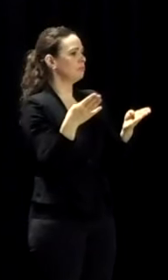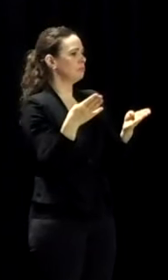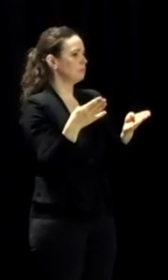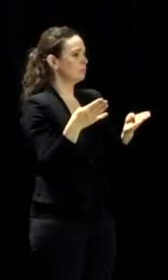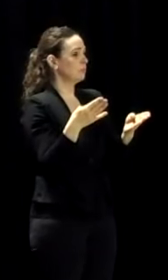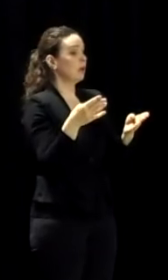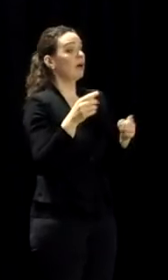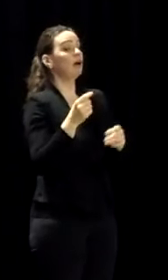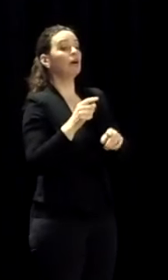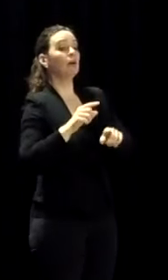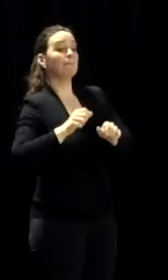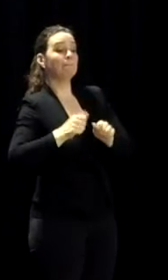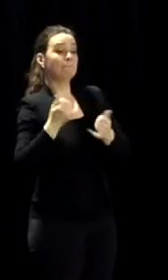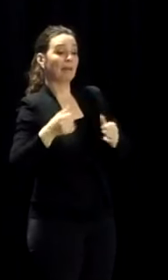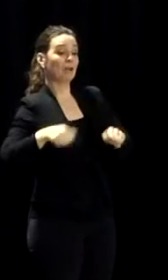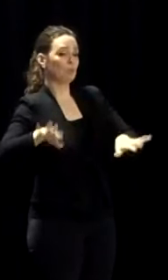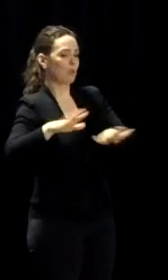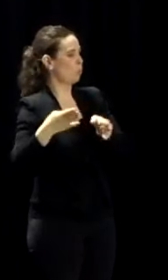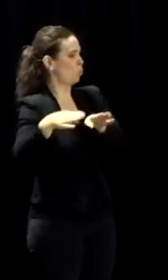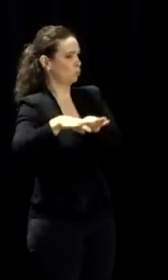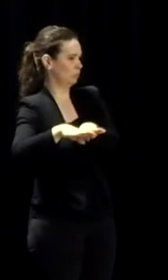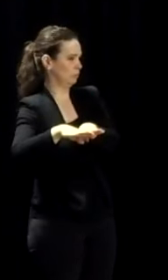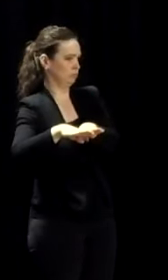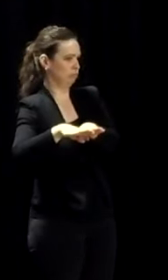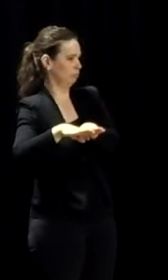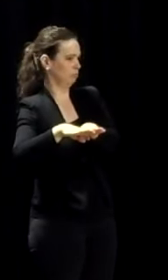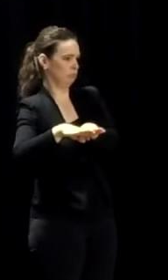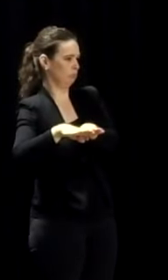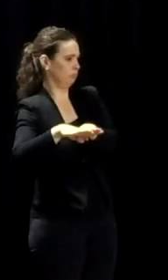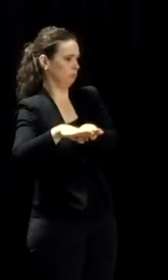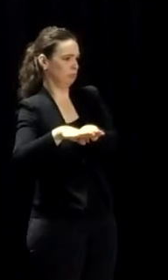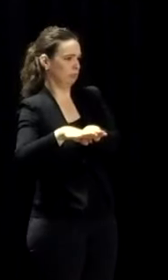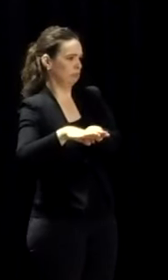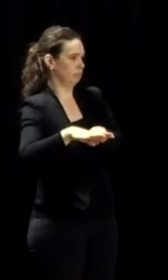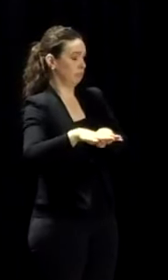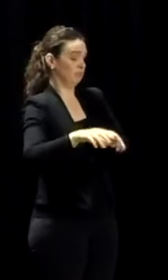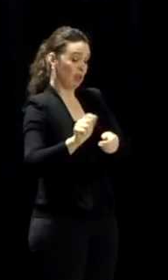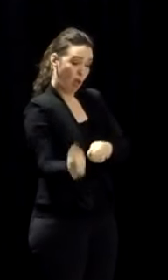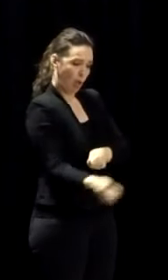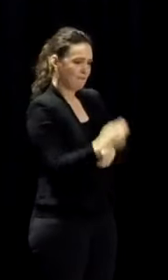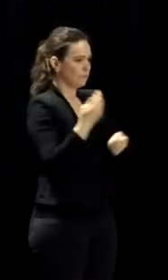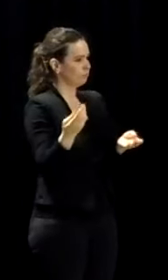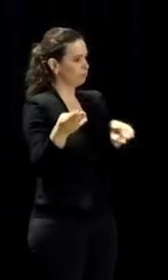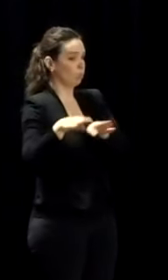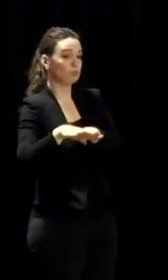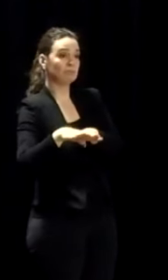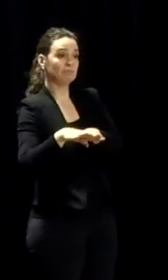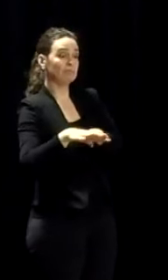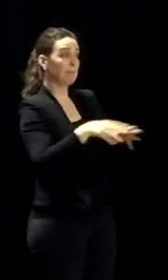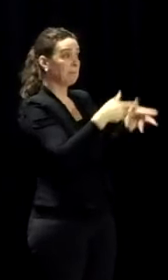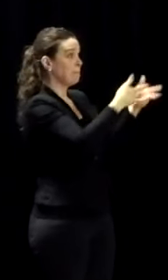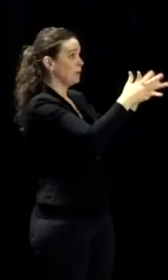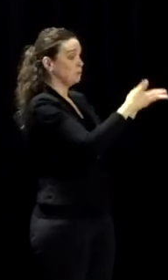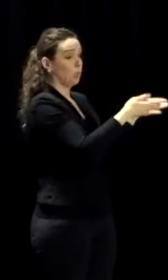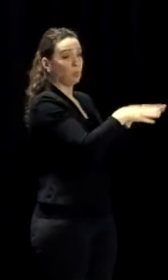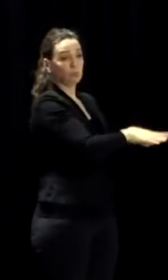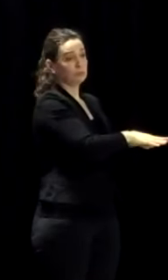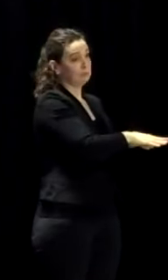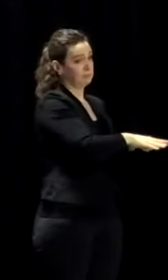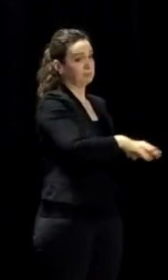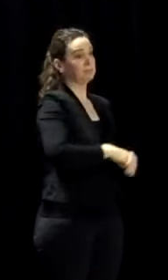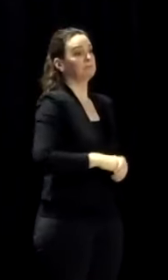follow those rules. That includes our golf courses. The state has given direction that some golf courses can remain open